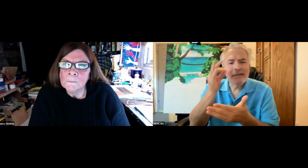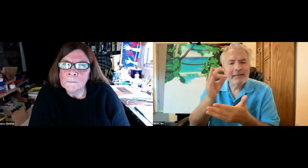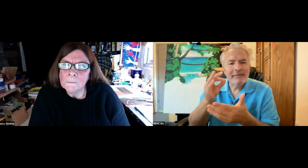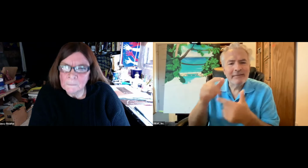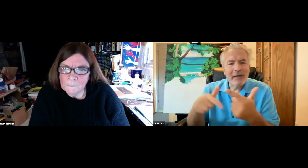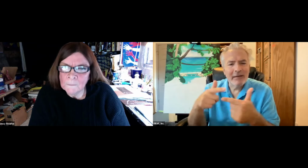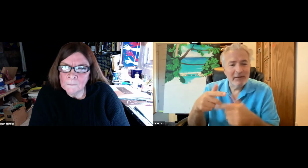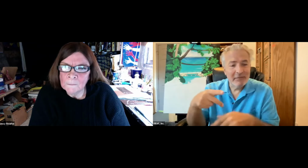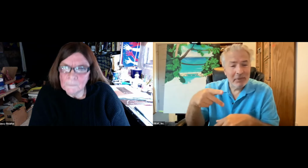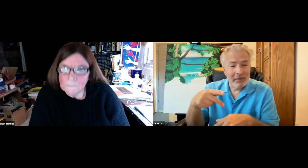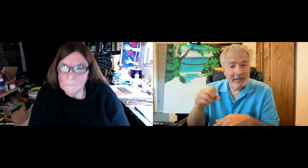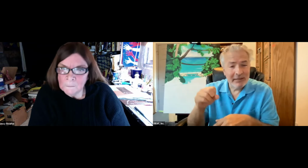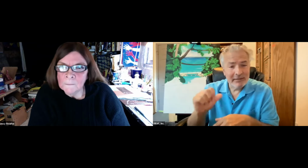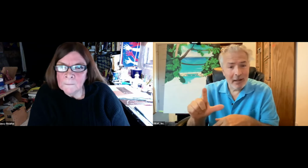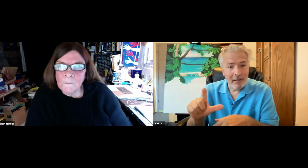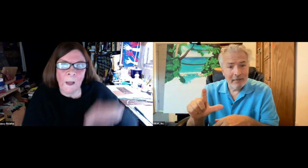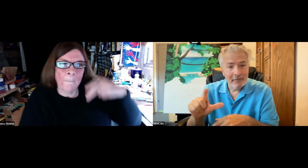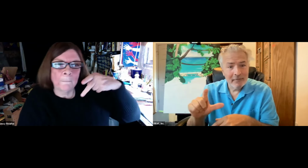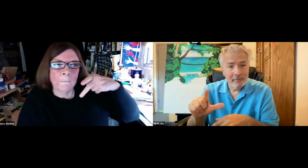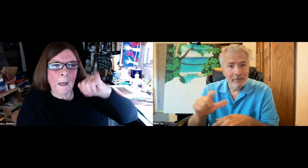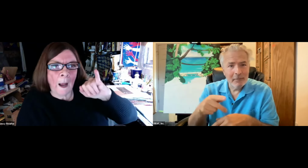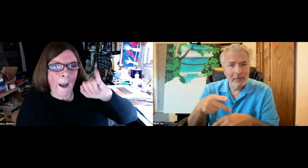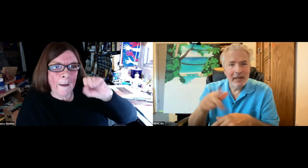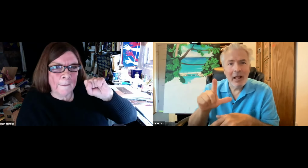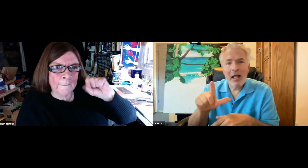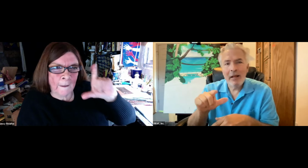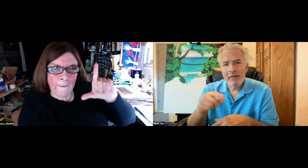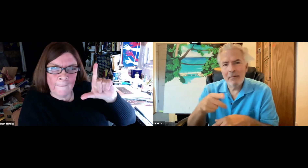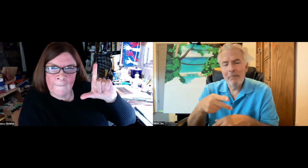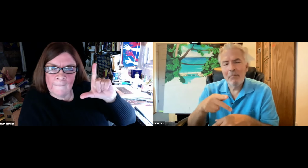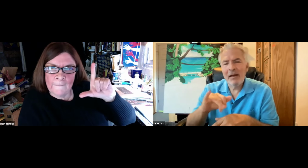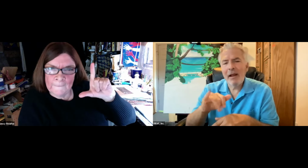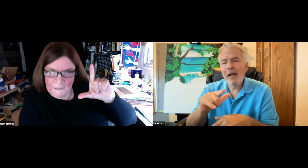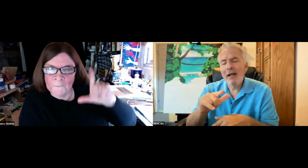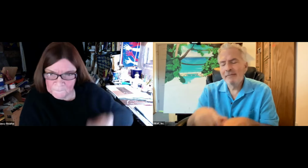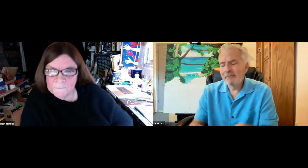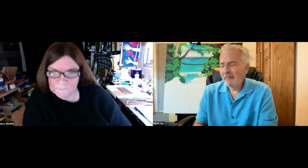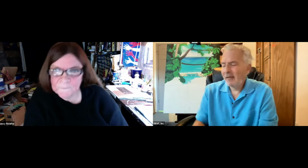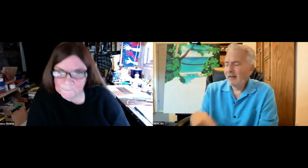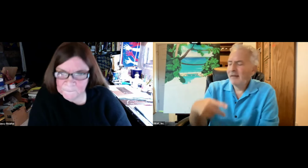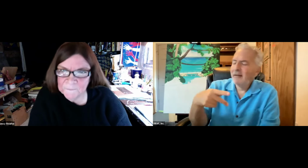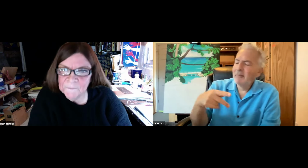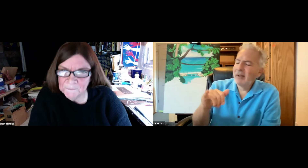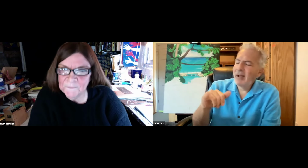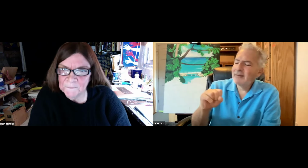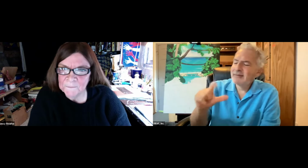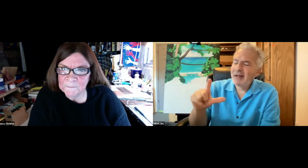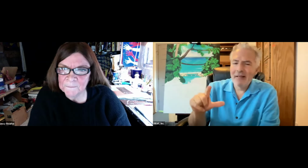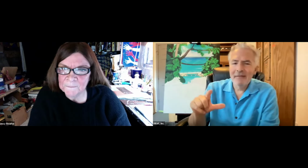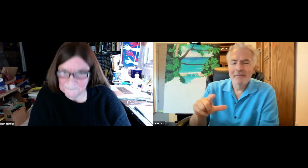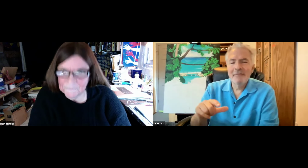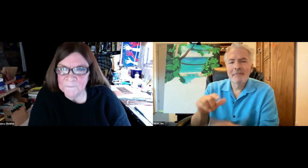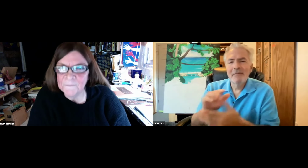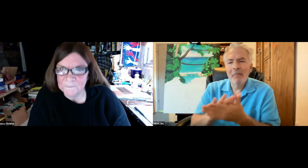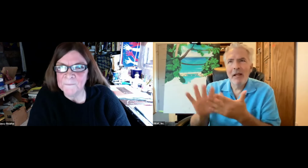For the Plains Indian Sign Language, was it PIS? Tony, that's, yes, P-I-S-L.